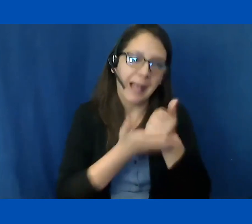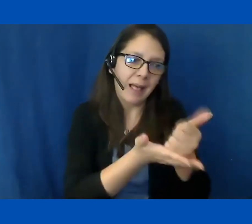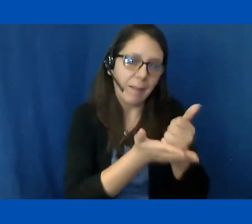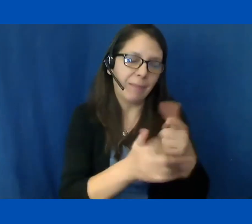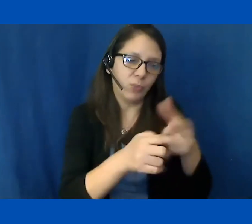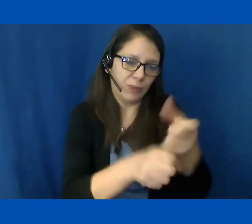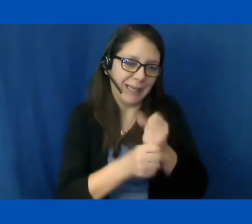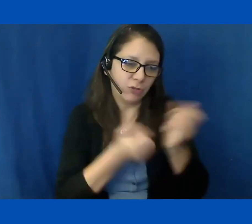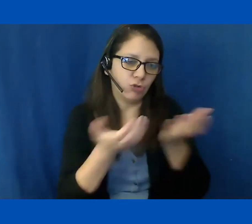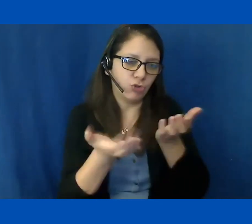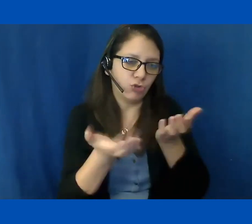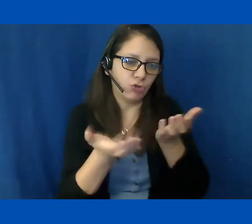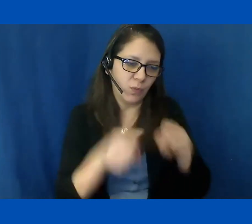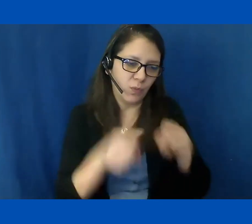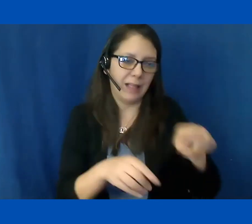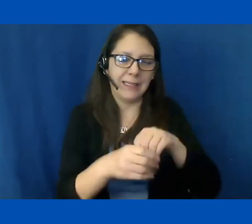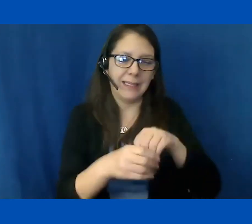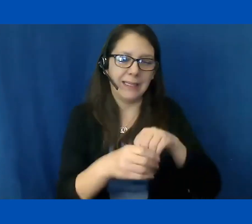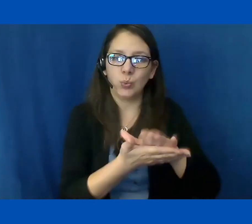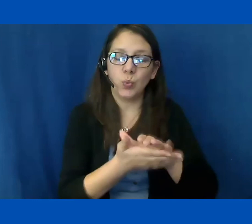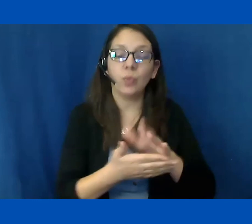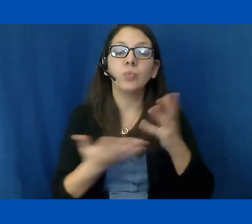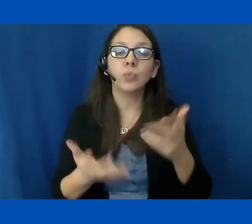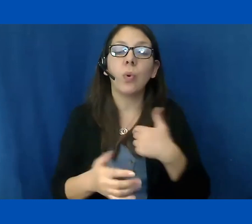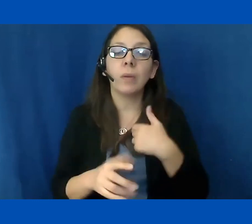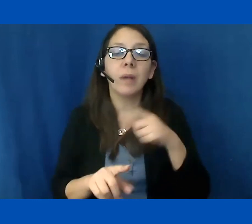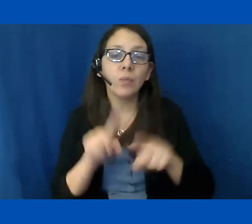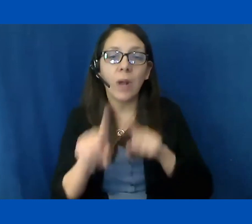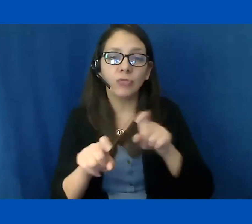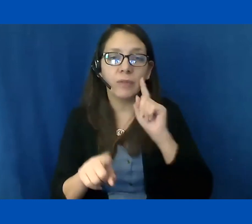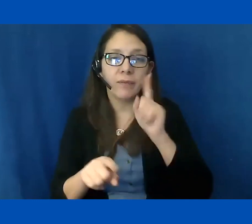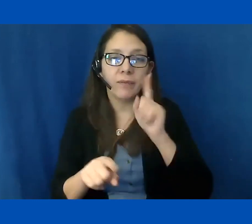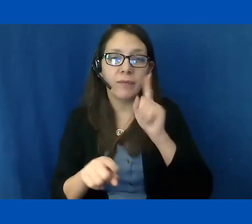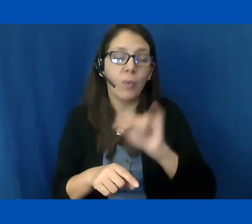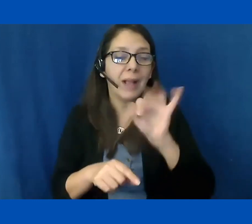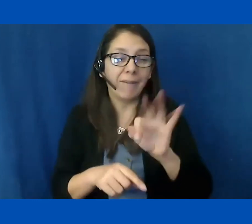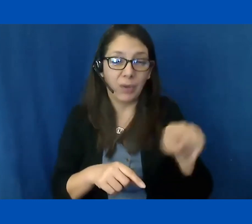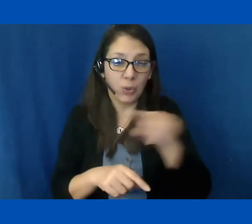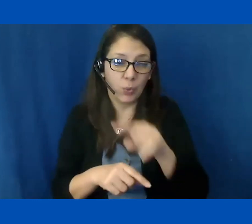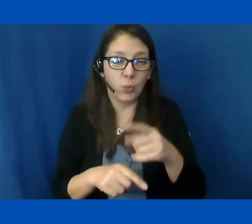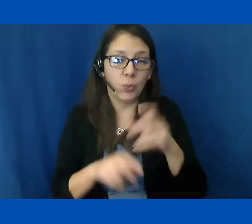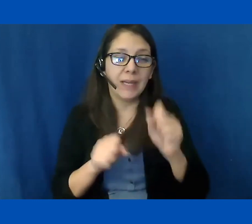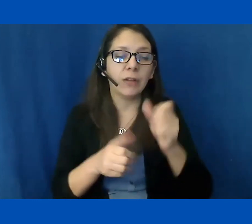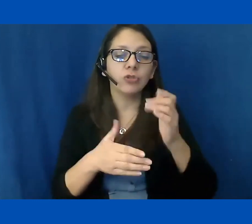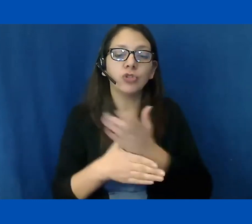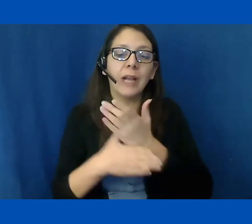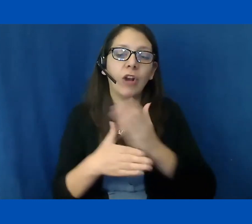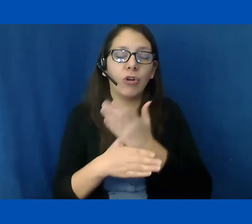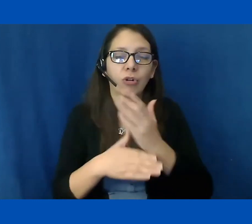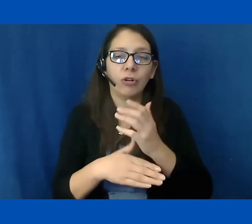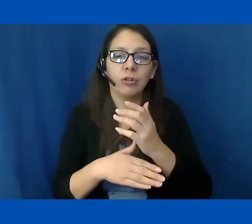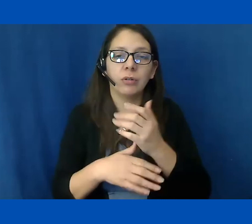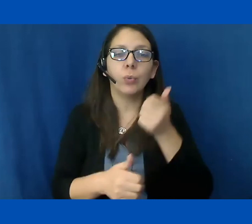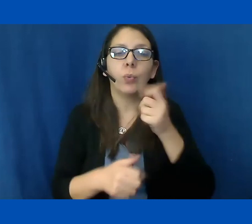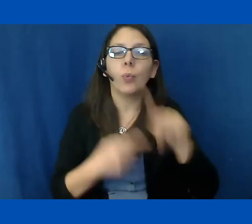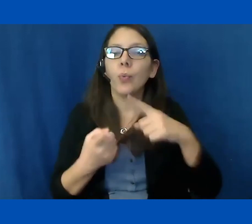So my question for the panel is, if you can share a situation where you had to advocate for yourself or someone advocated